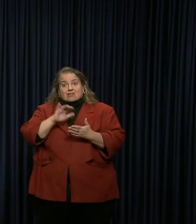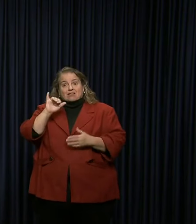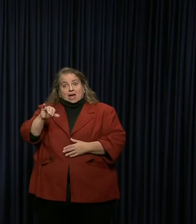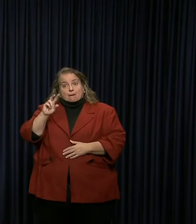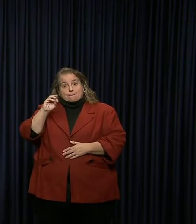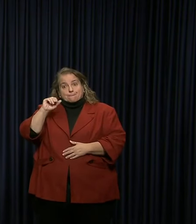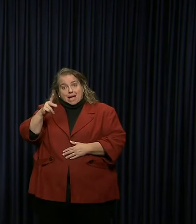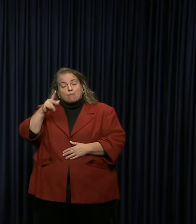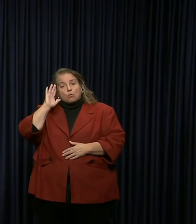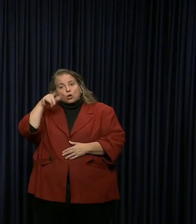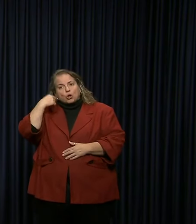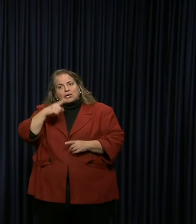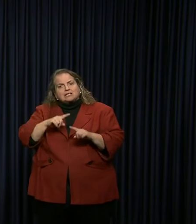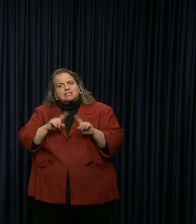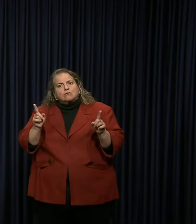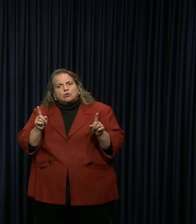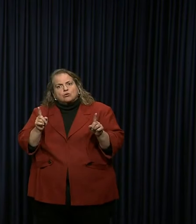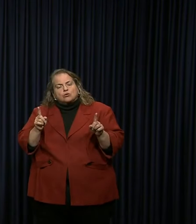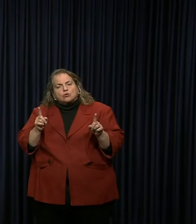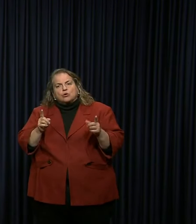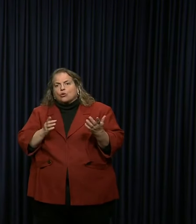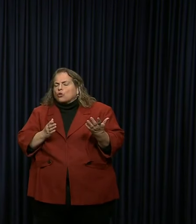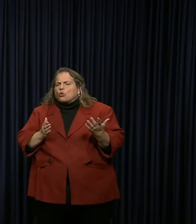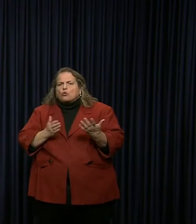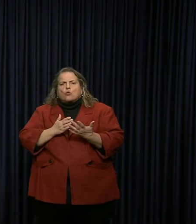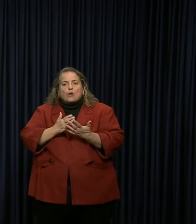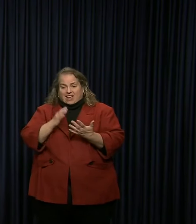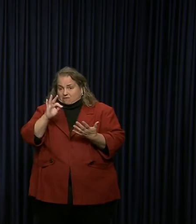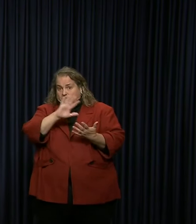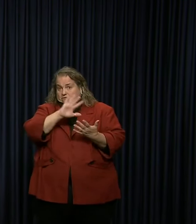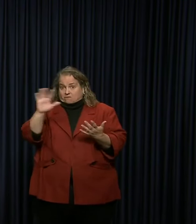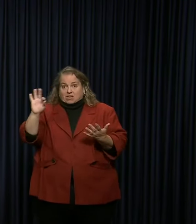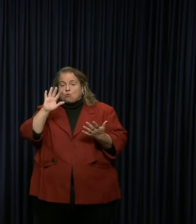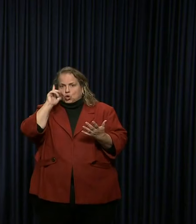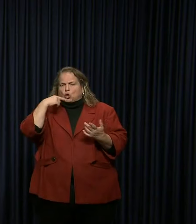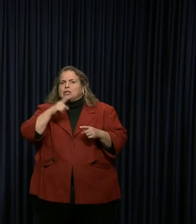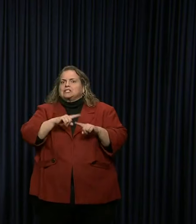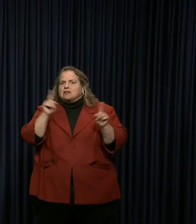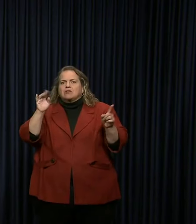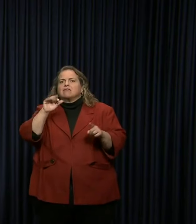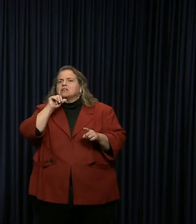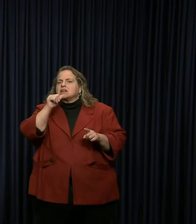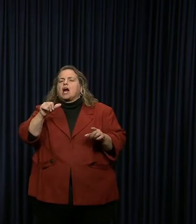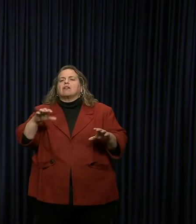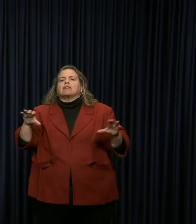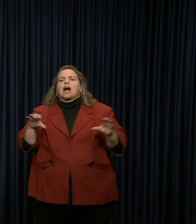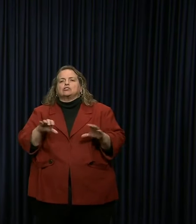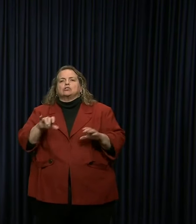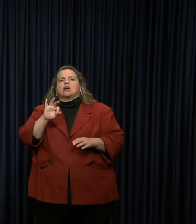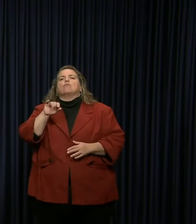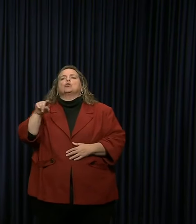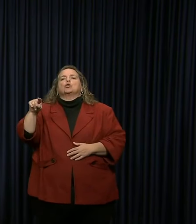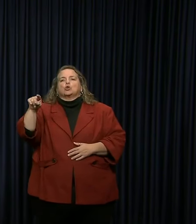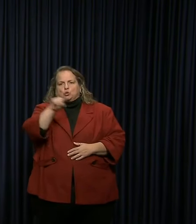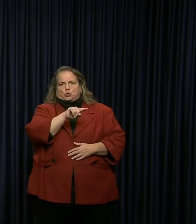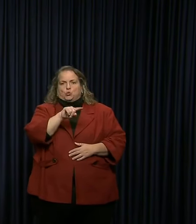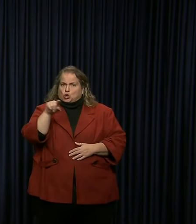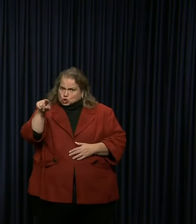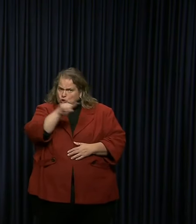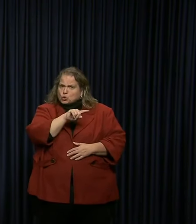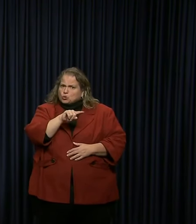different. All throughout it would look different, but for the actions, first of all, of you. Of